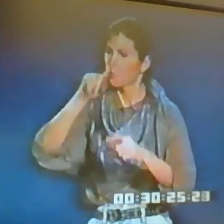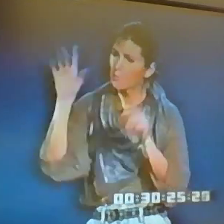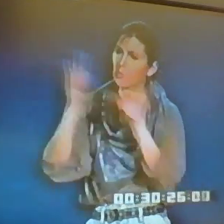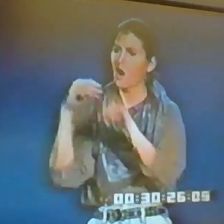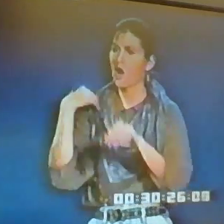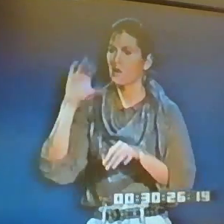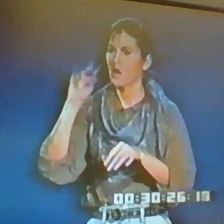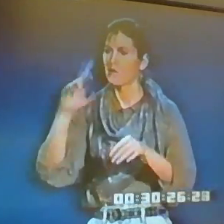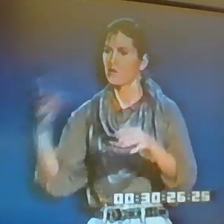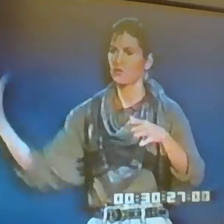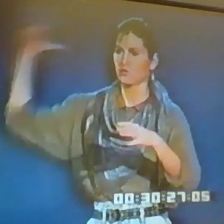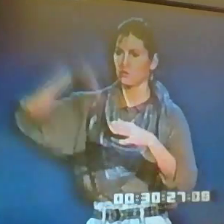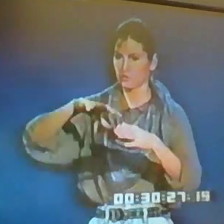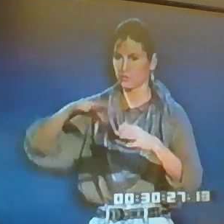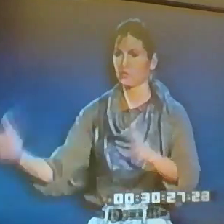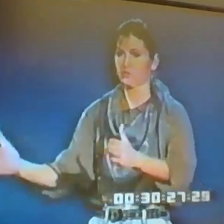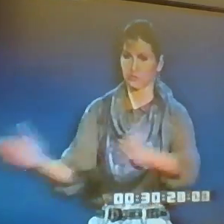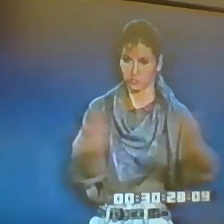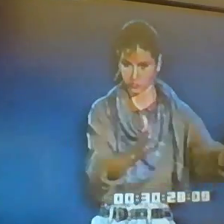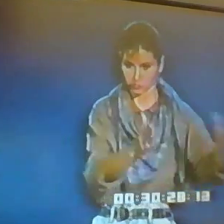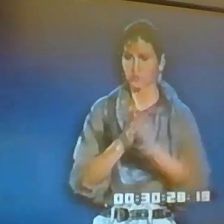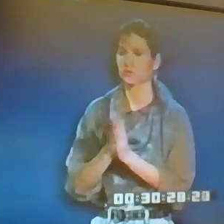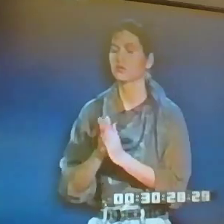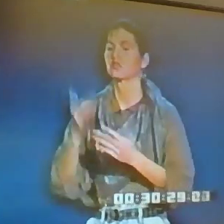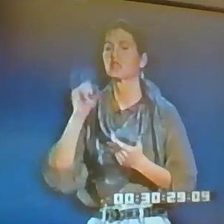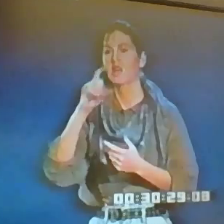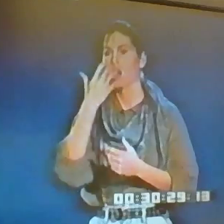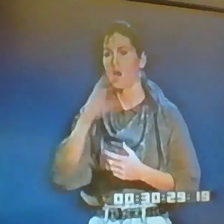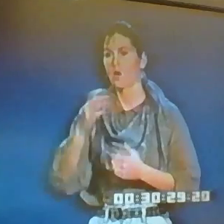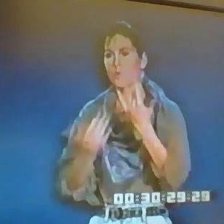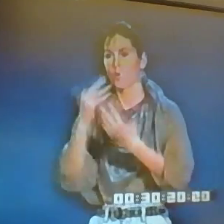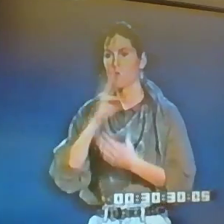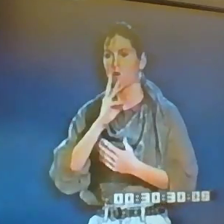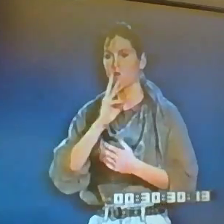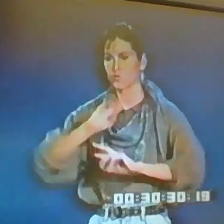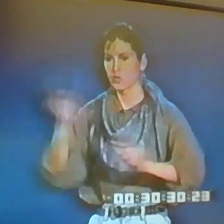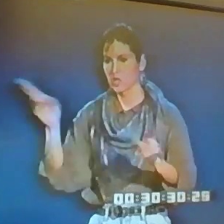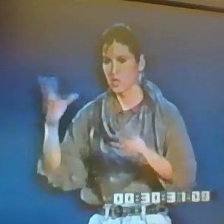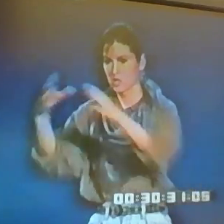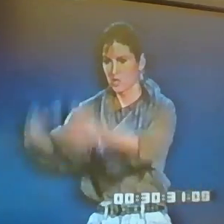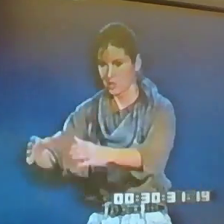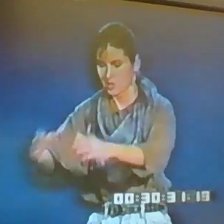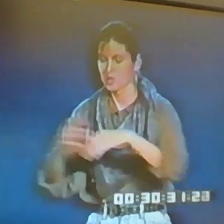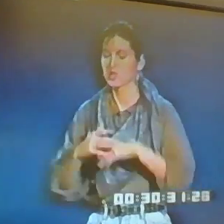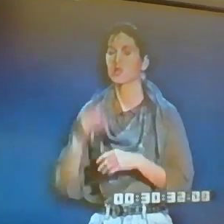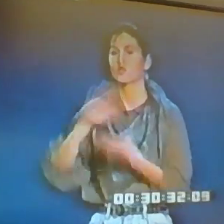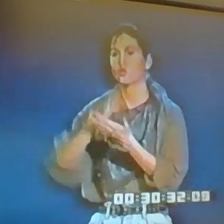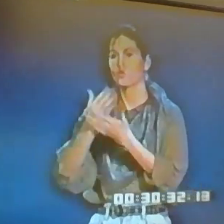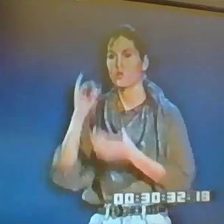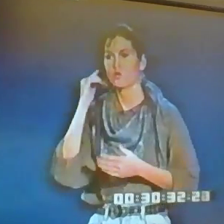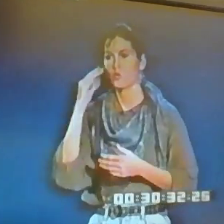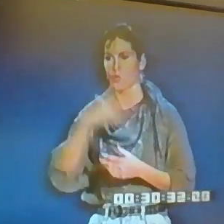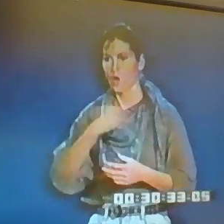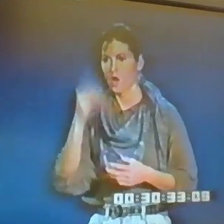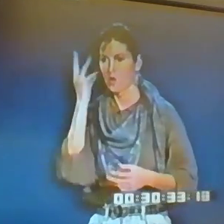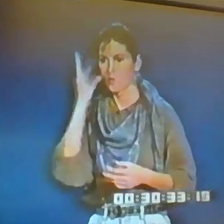They do have special fish cookers, but just a plain pan with a lid will be fine